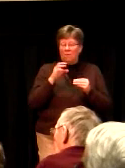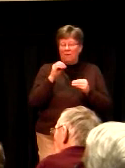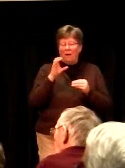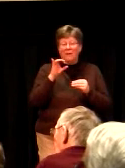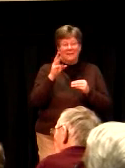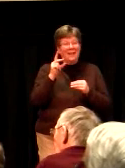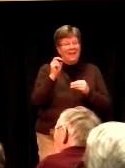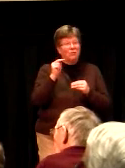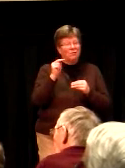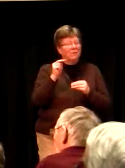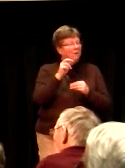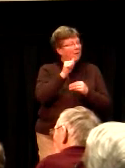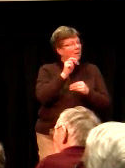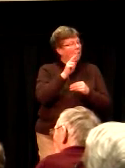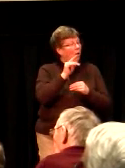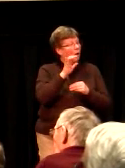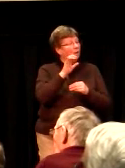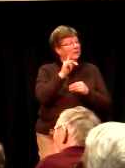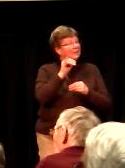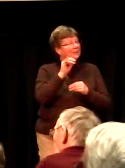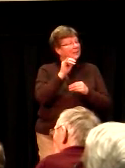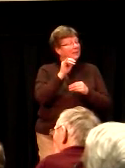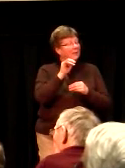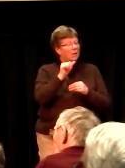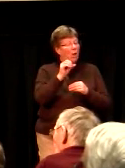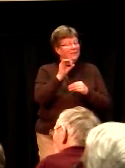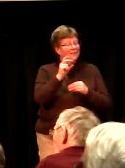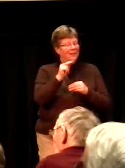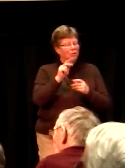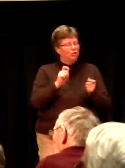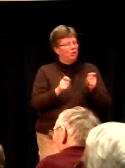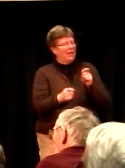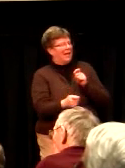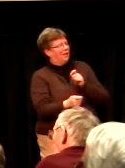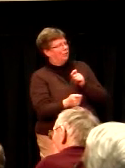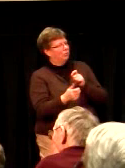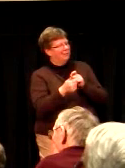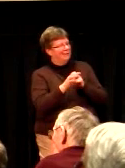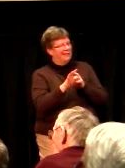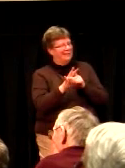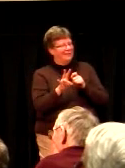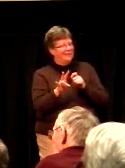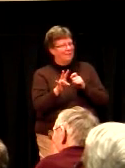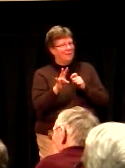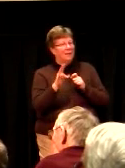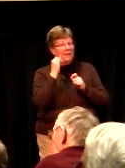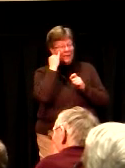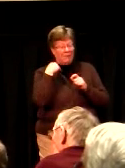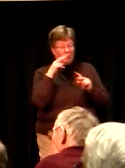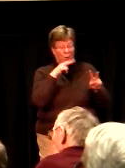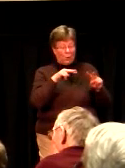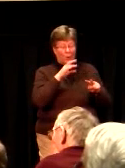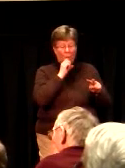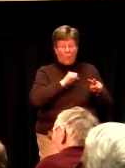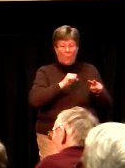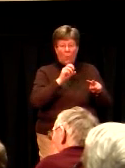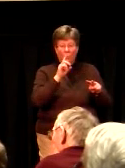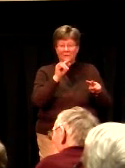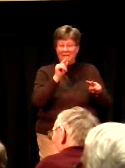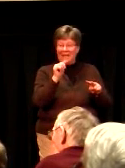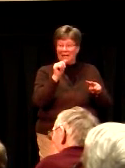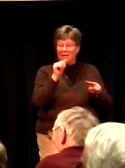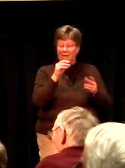oscillations, the Arctic Oscillation changed phase in 1977, and if we look at really old data records,